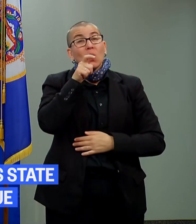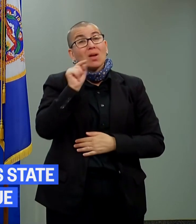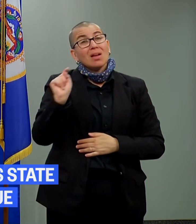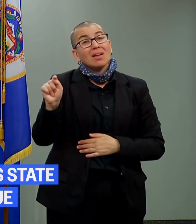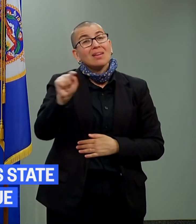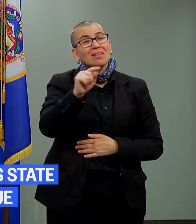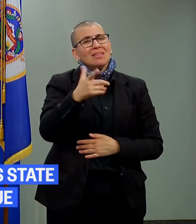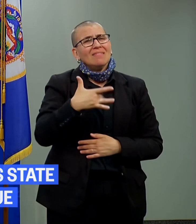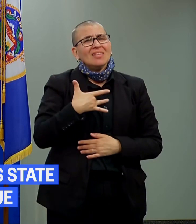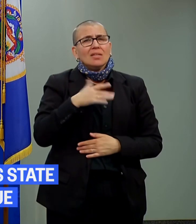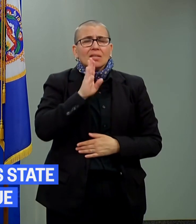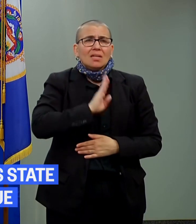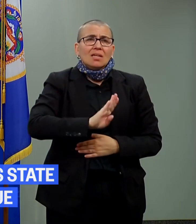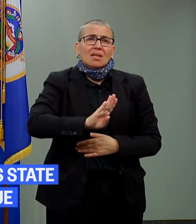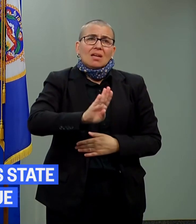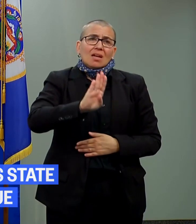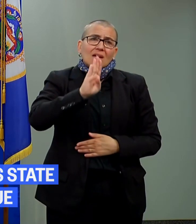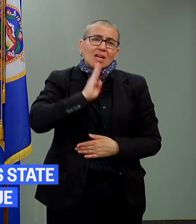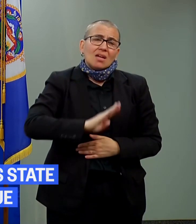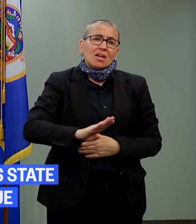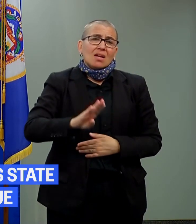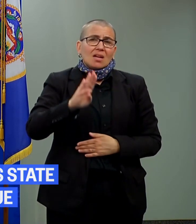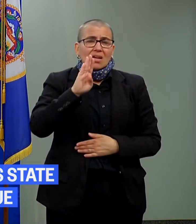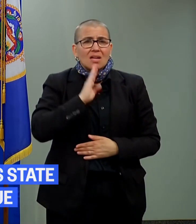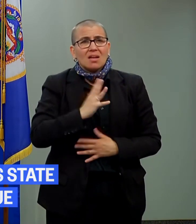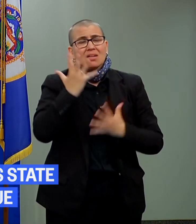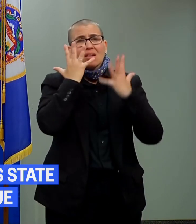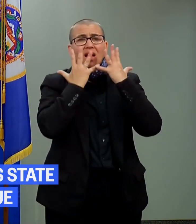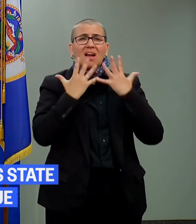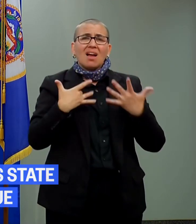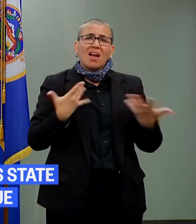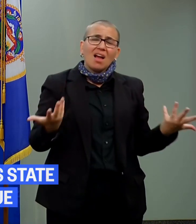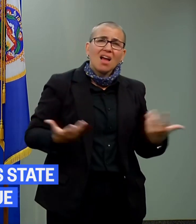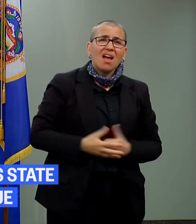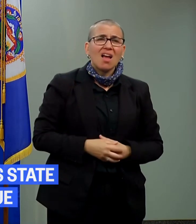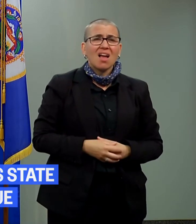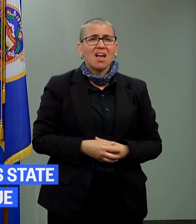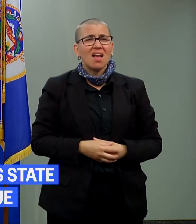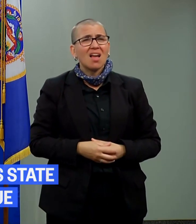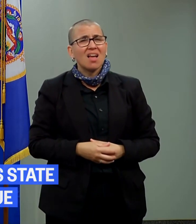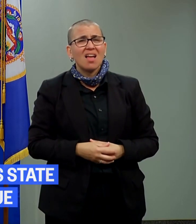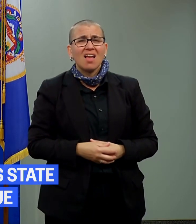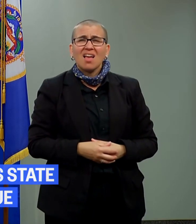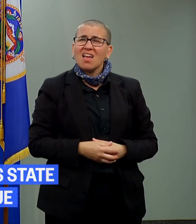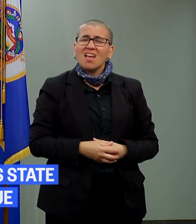who's devastated, who wants the world to know that this can never happen again,